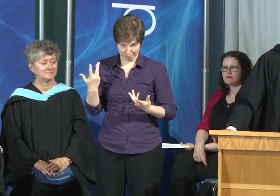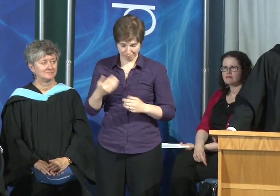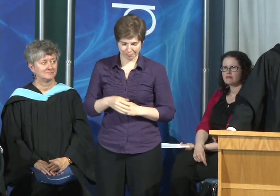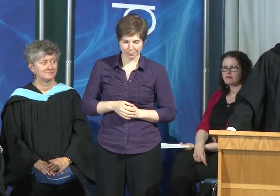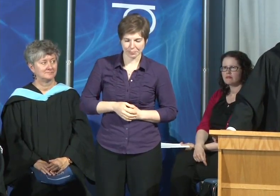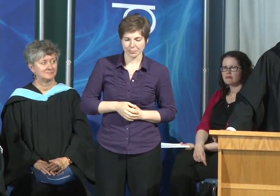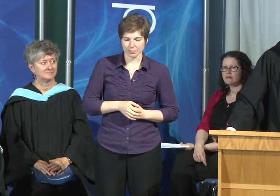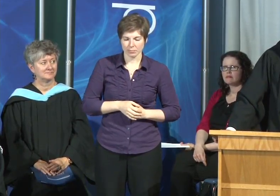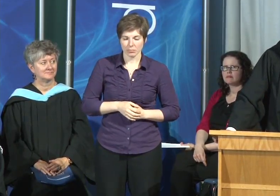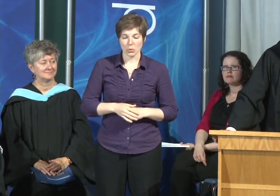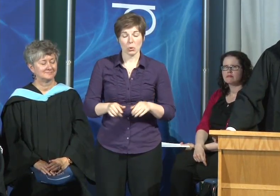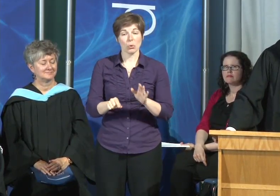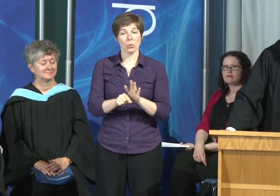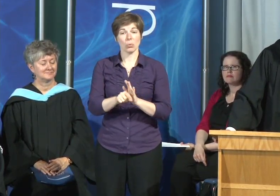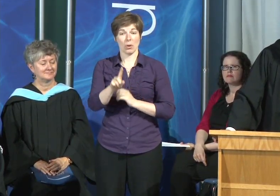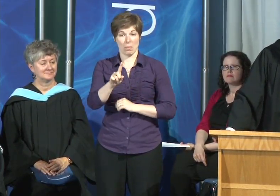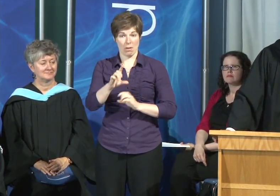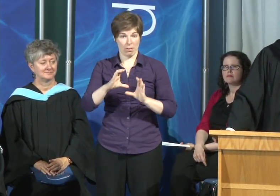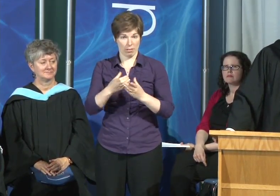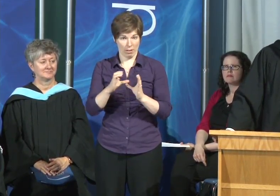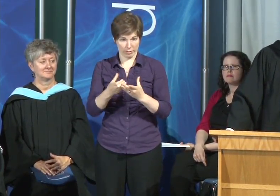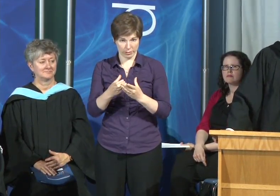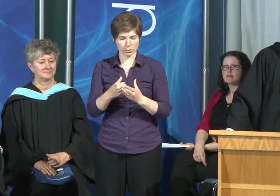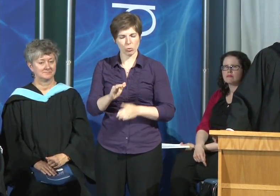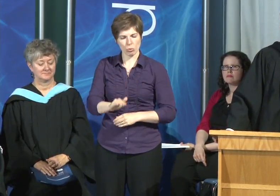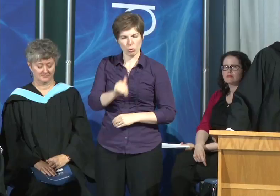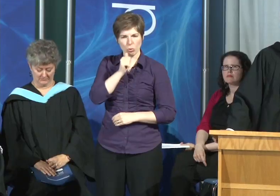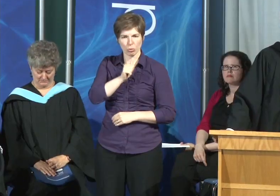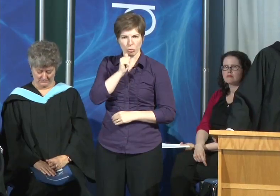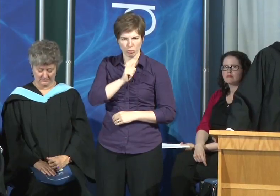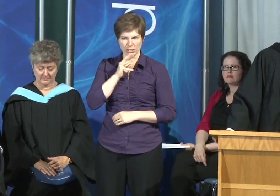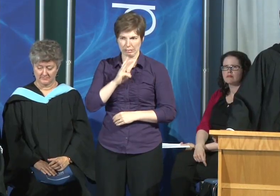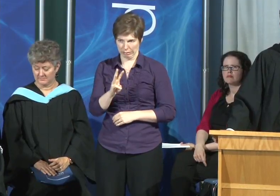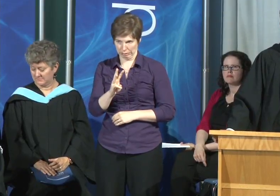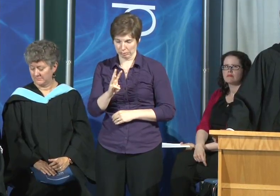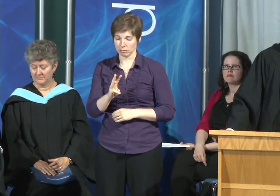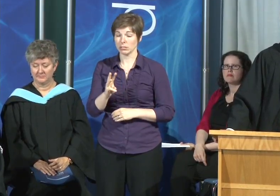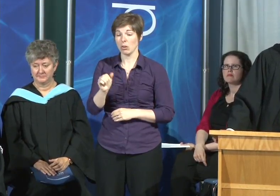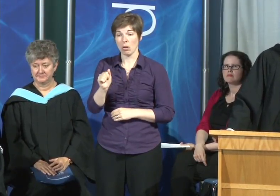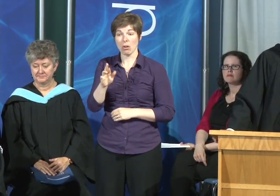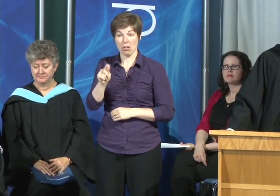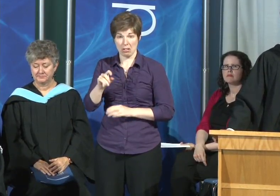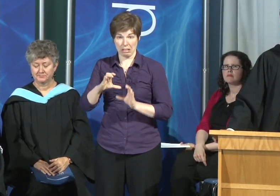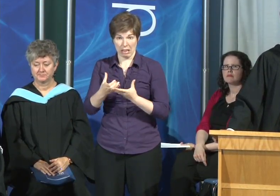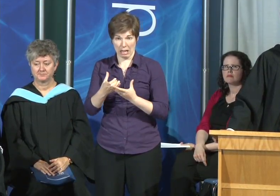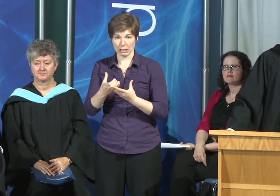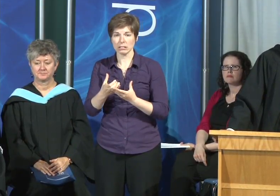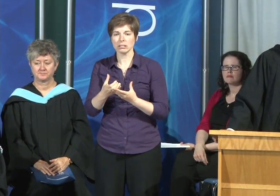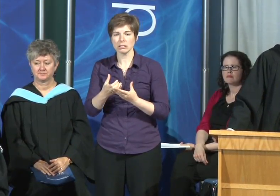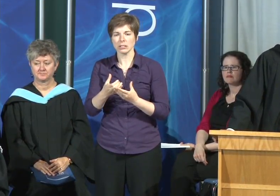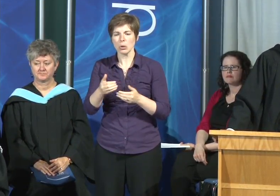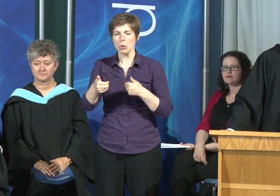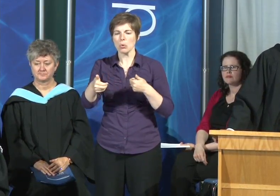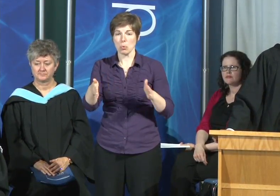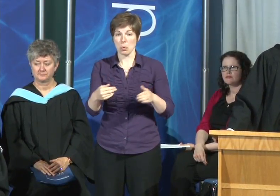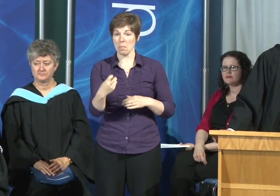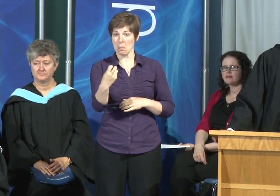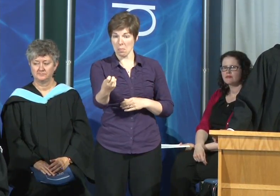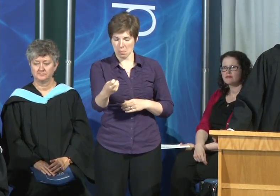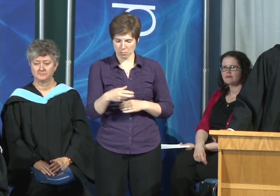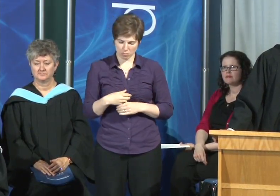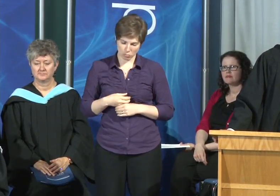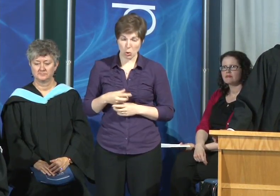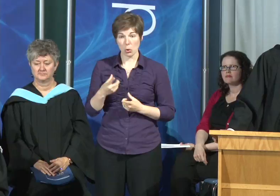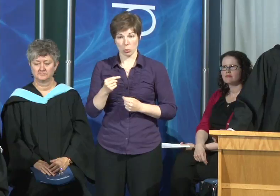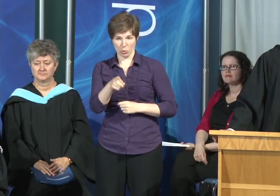grade 1 class, a little girl, 6 years old, during an art lesson, was at the back of the room doing her favorite